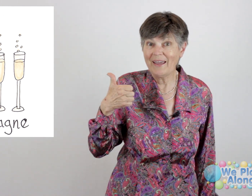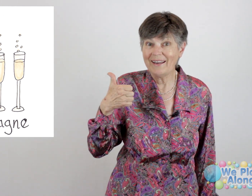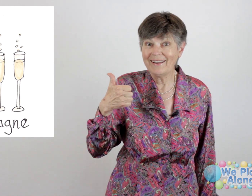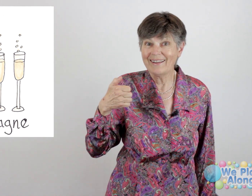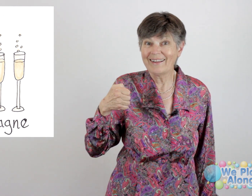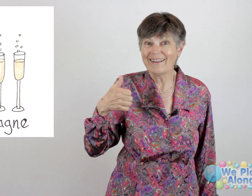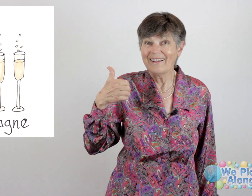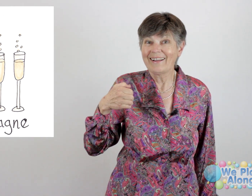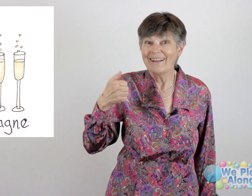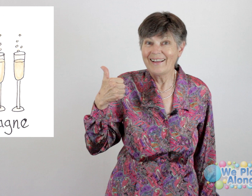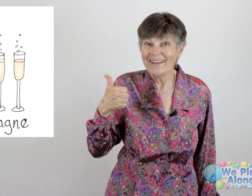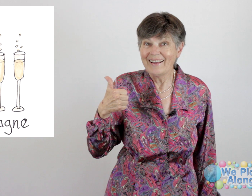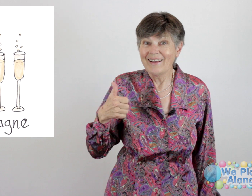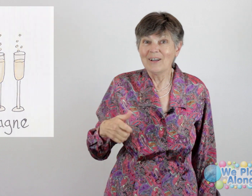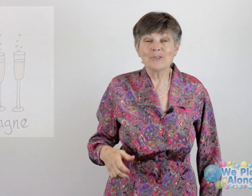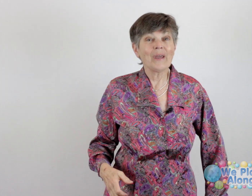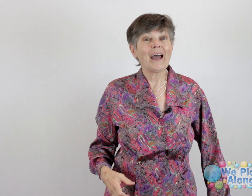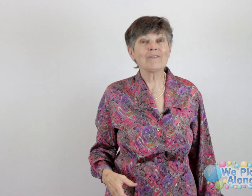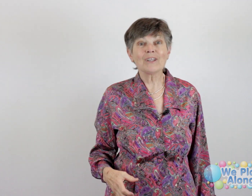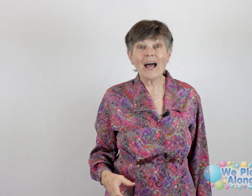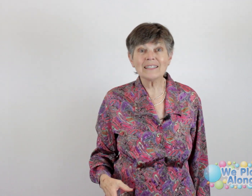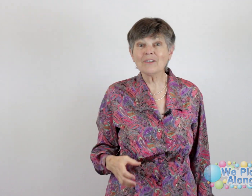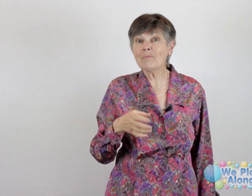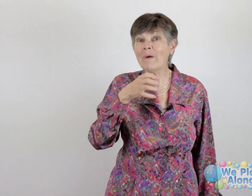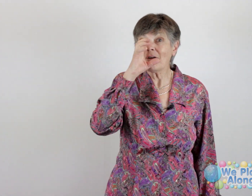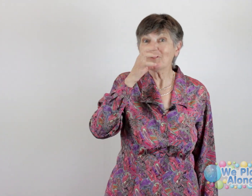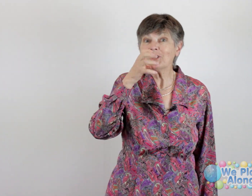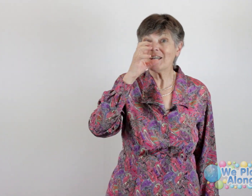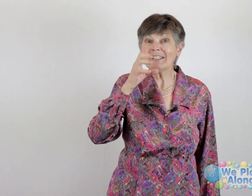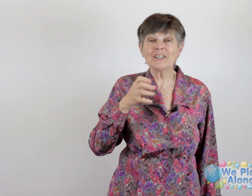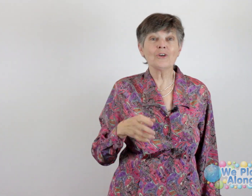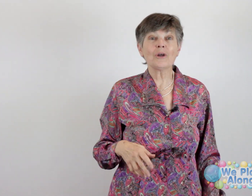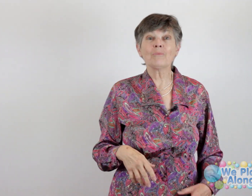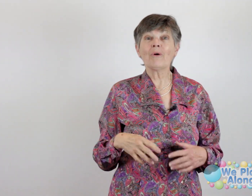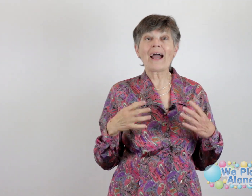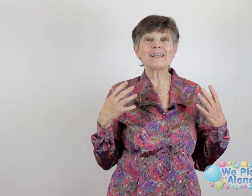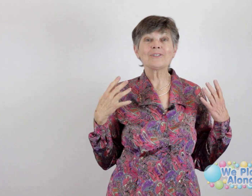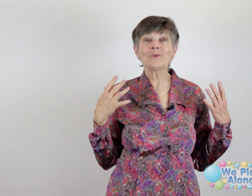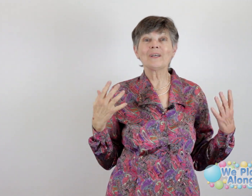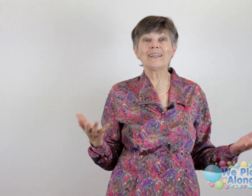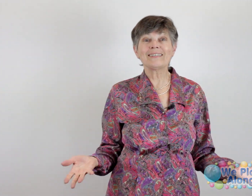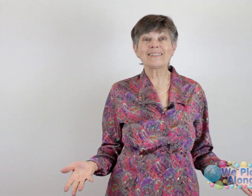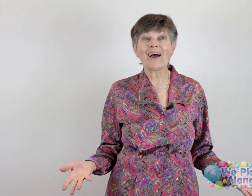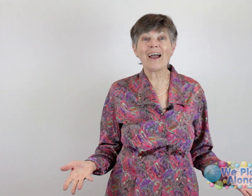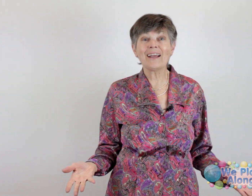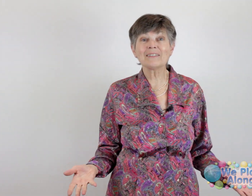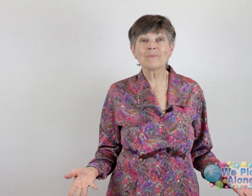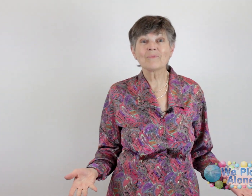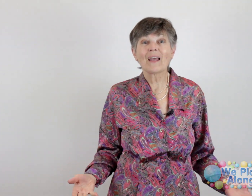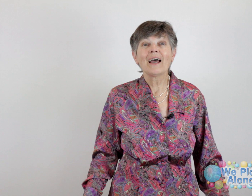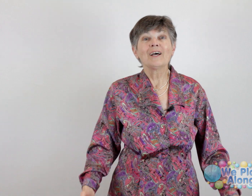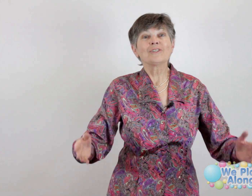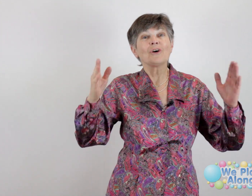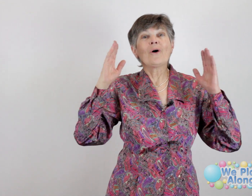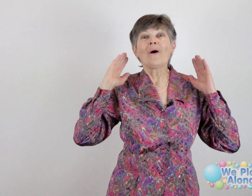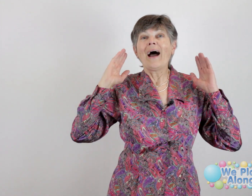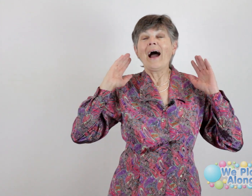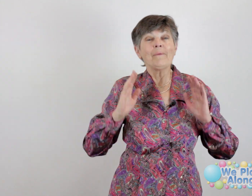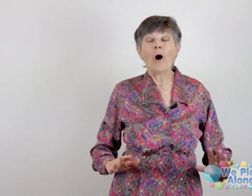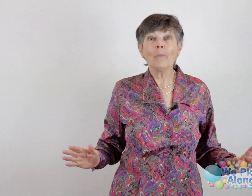champagne. So we have lots of beverages and you can practice doing these signs. So I'm hoping